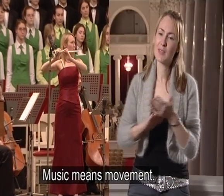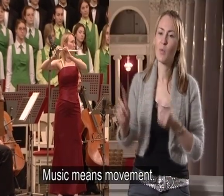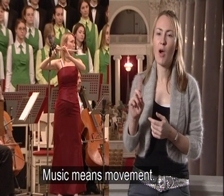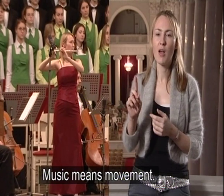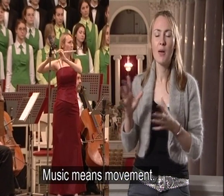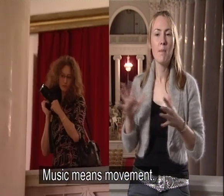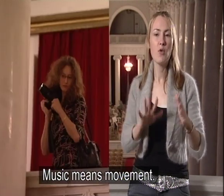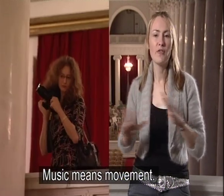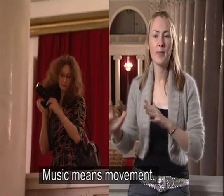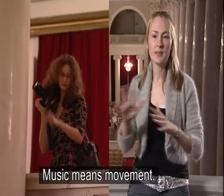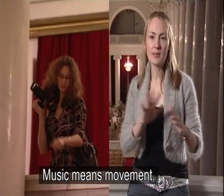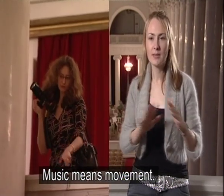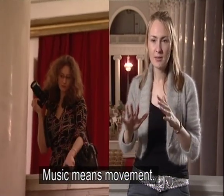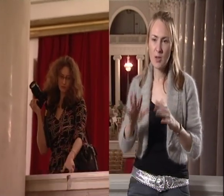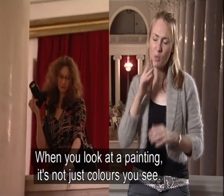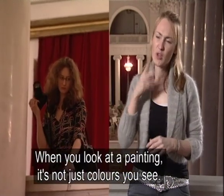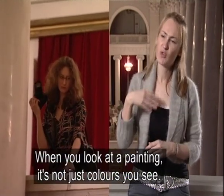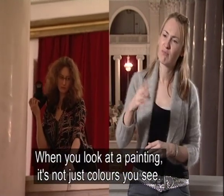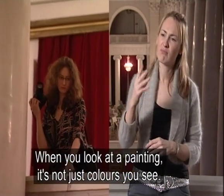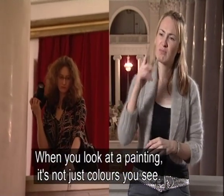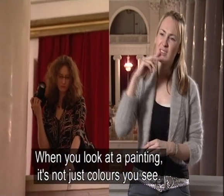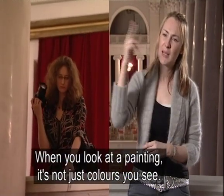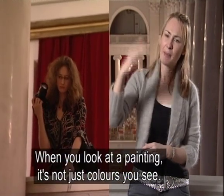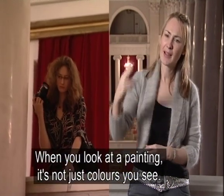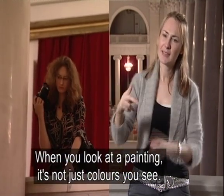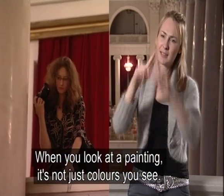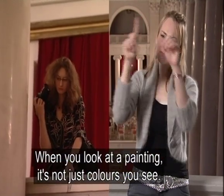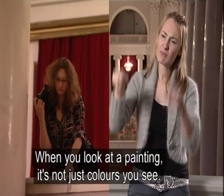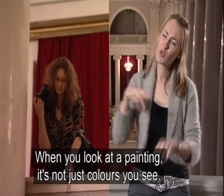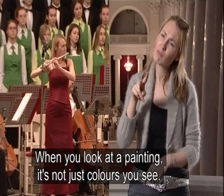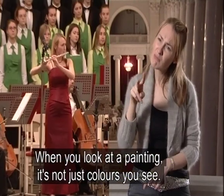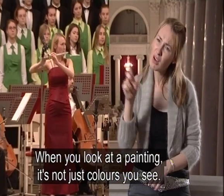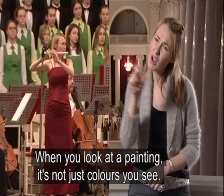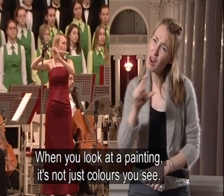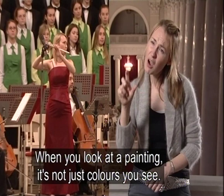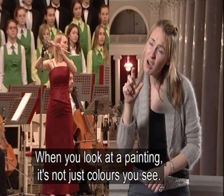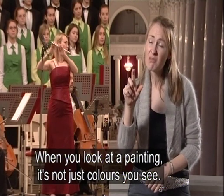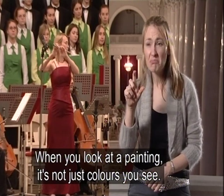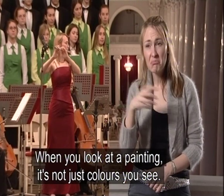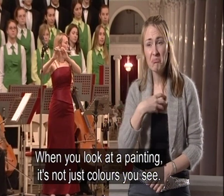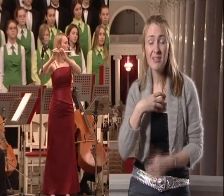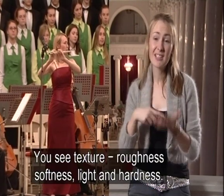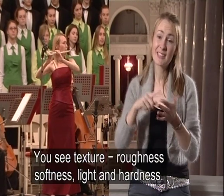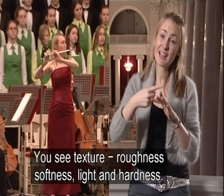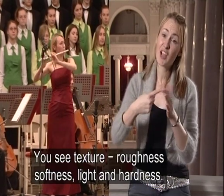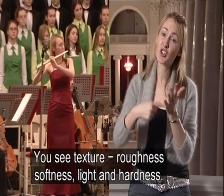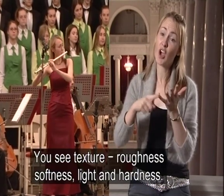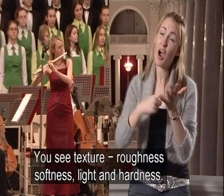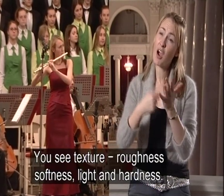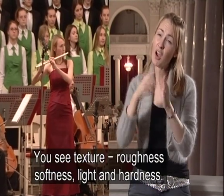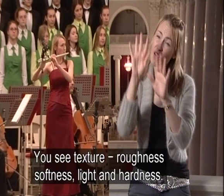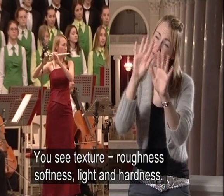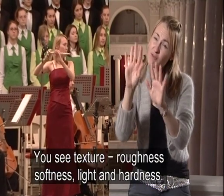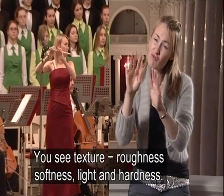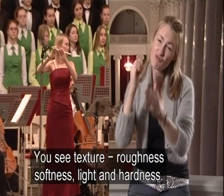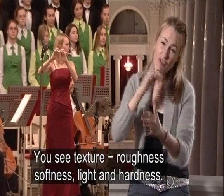Music means movement. When you look at a painting, it's not just colours you see. You see